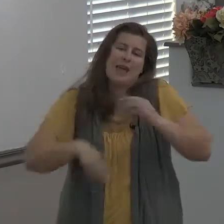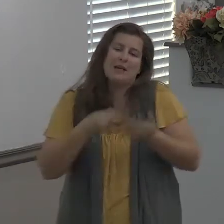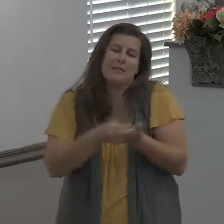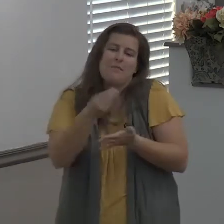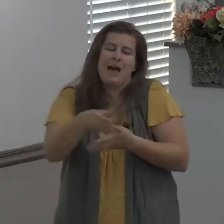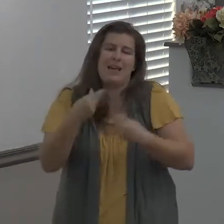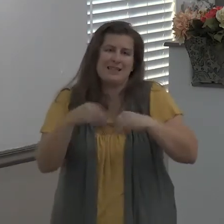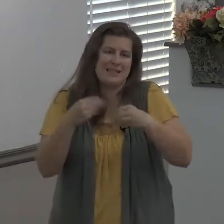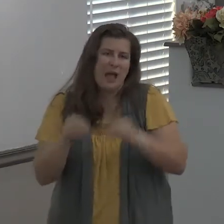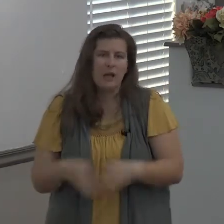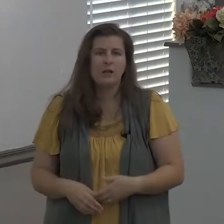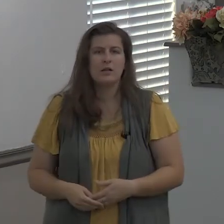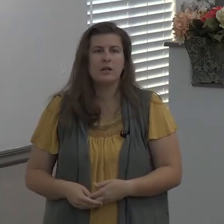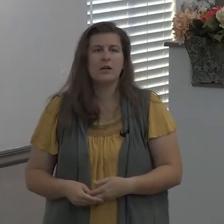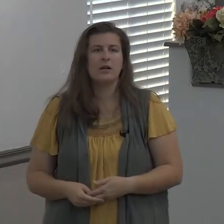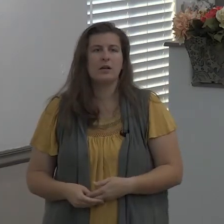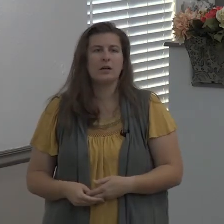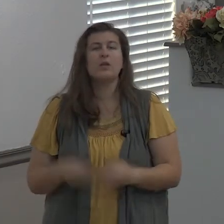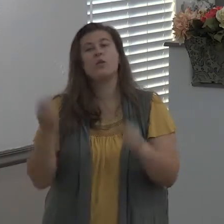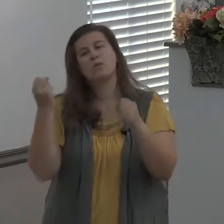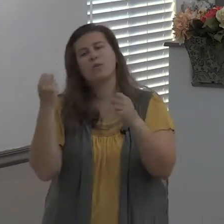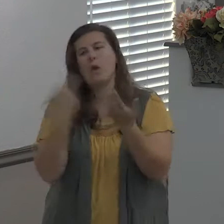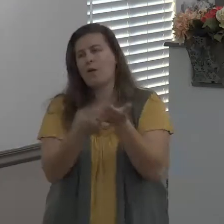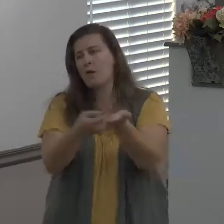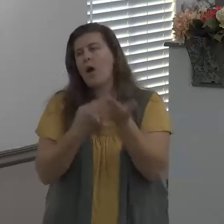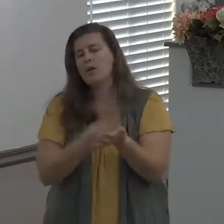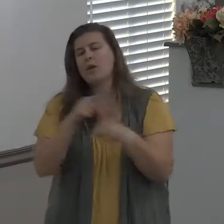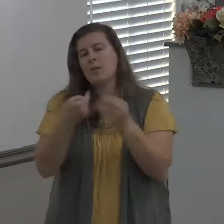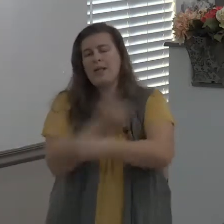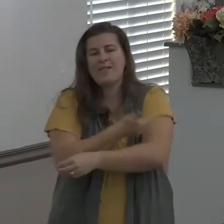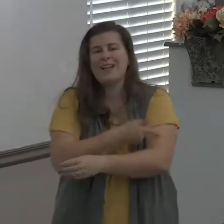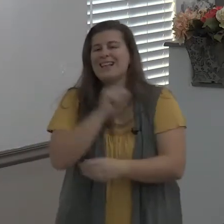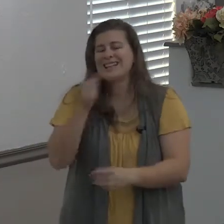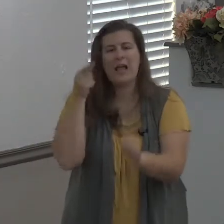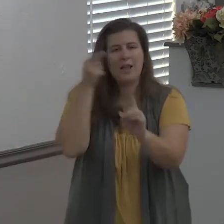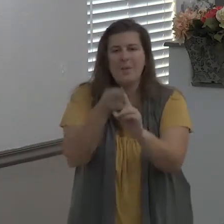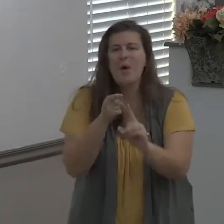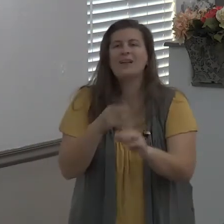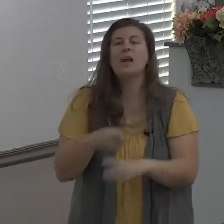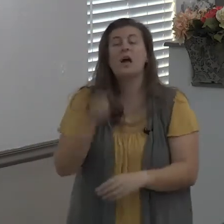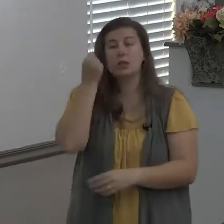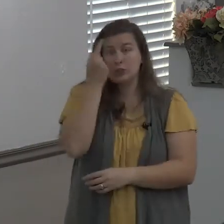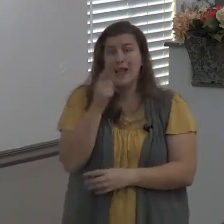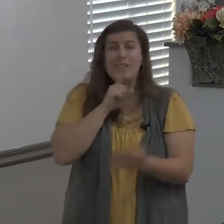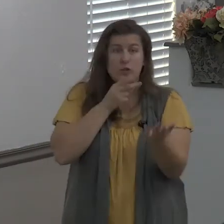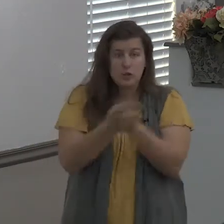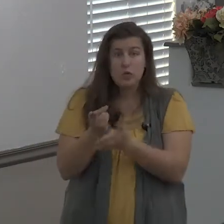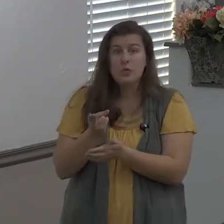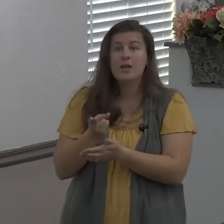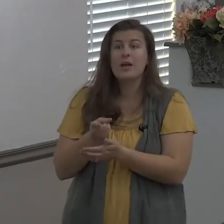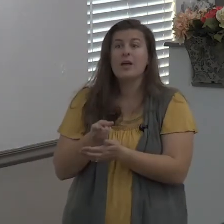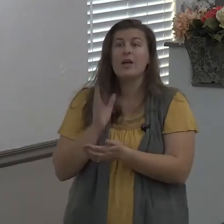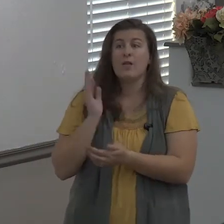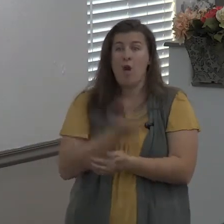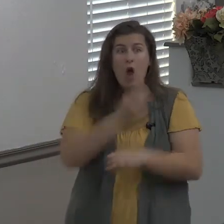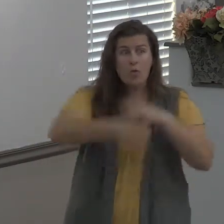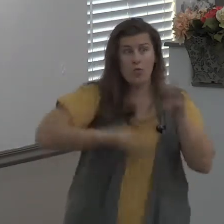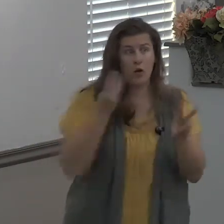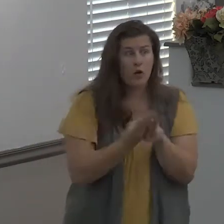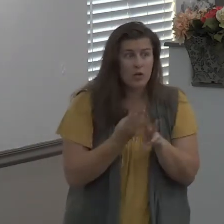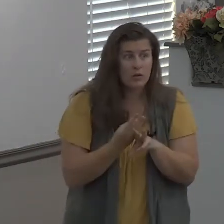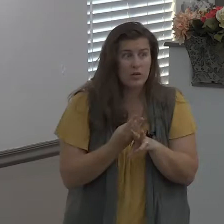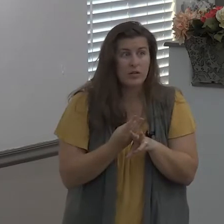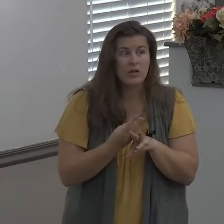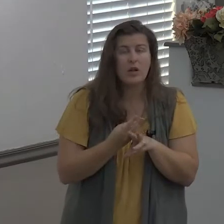they've refused to take the vaccine. Now you can argue one way or another about the vaccine. That's not the point. Do you understand the truth? of what